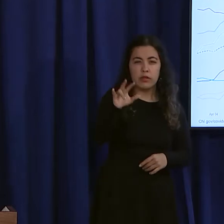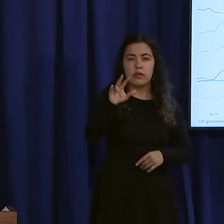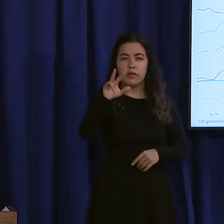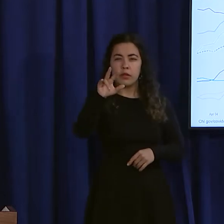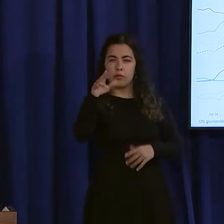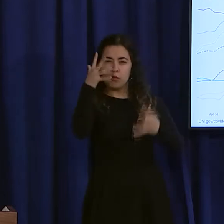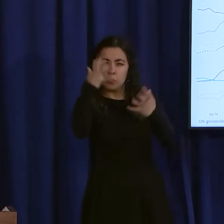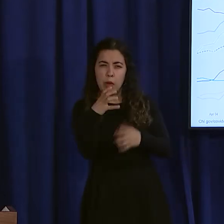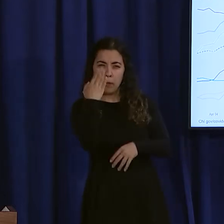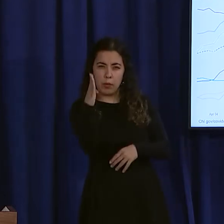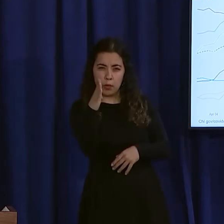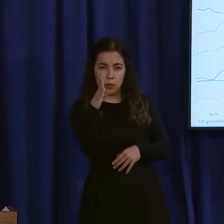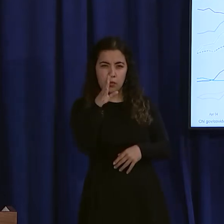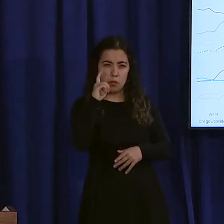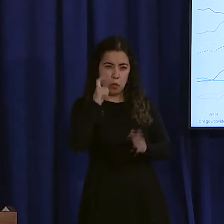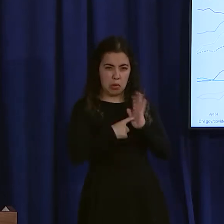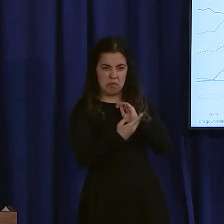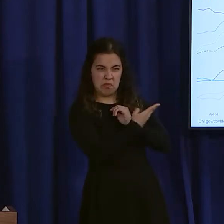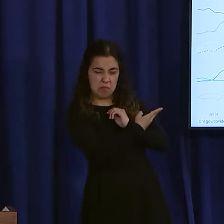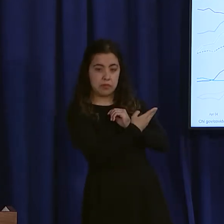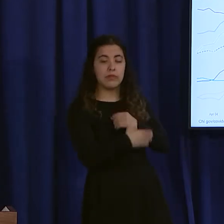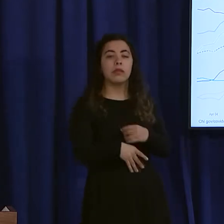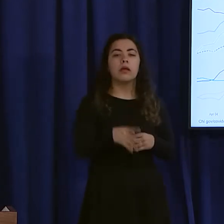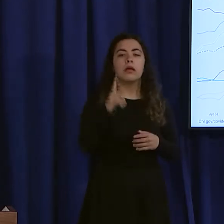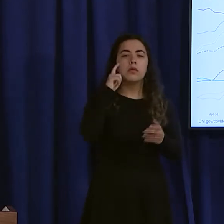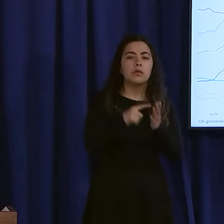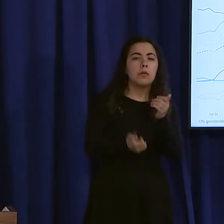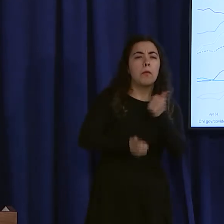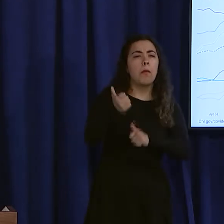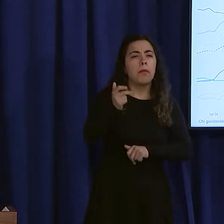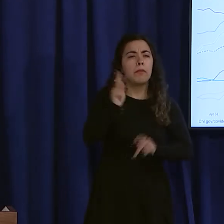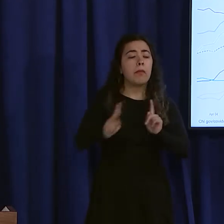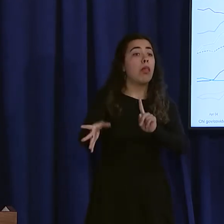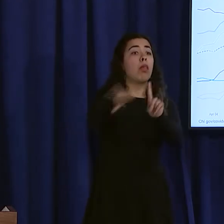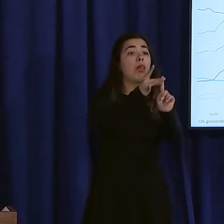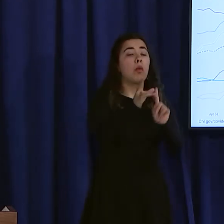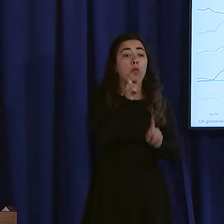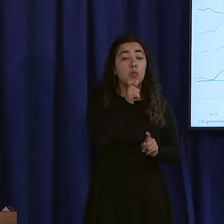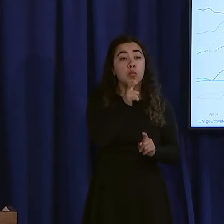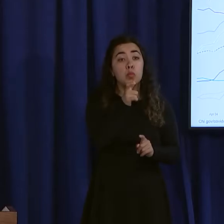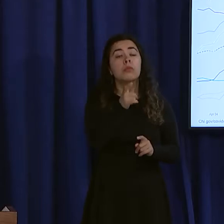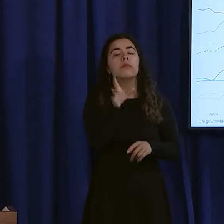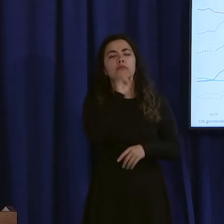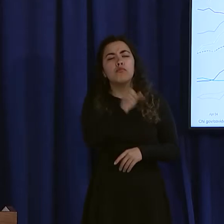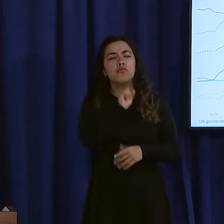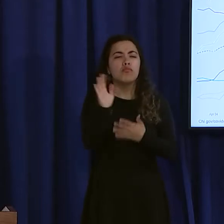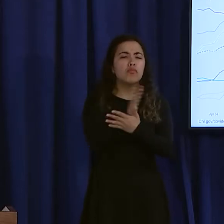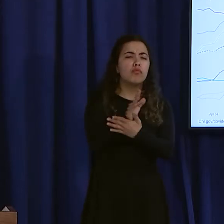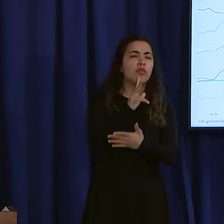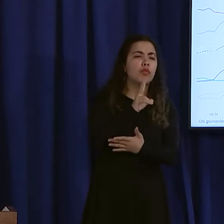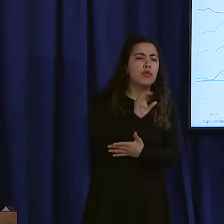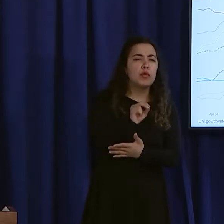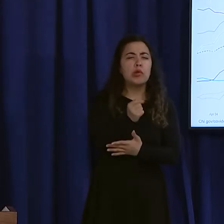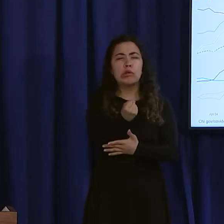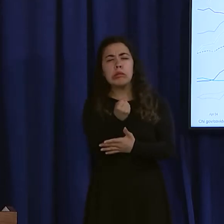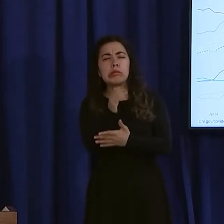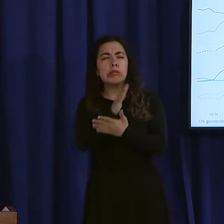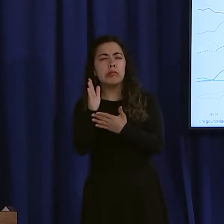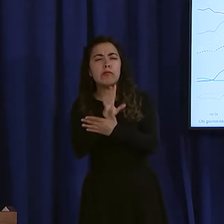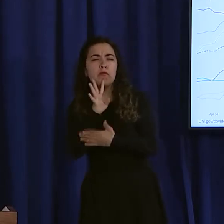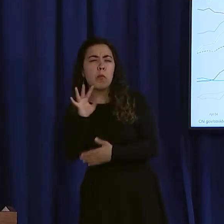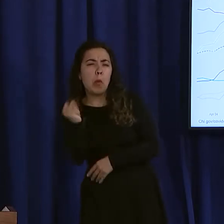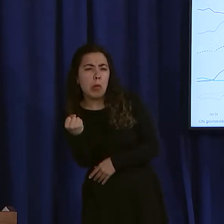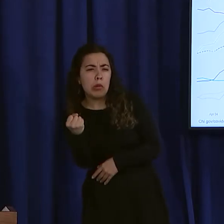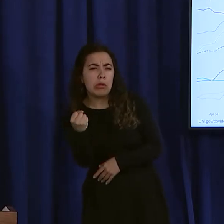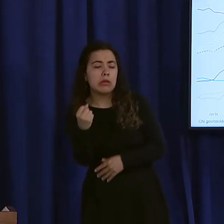we're still seeing the most cases when you correct for population, people in their 30s and their 40s, but then followed by kids 0 to 17. But it's not that we're